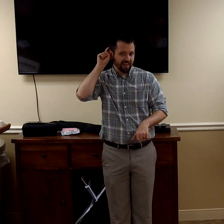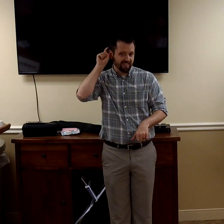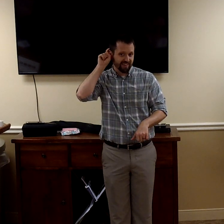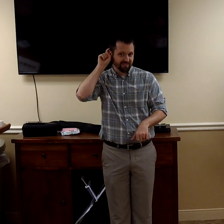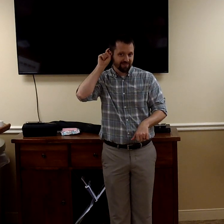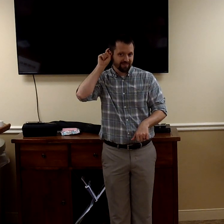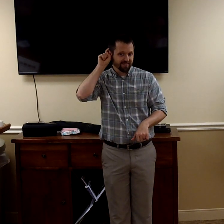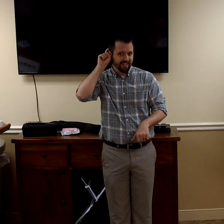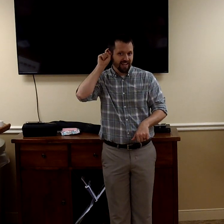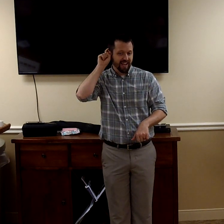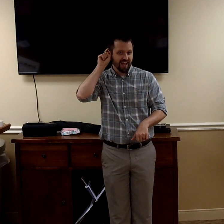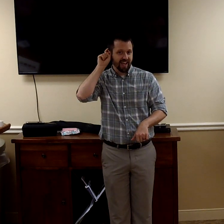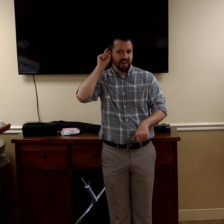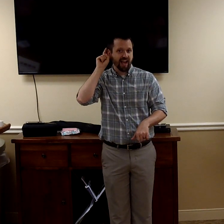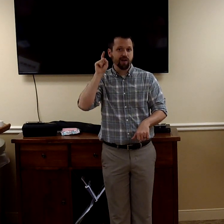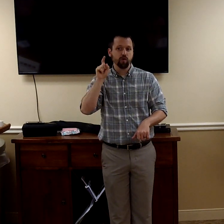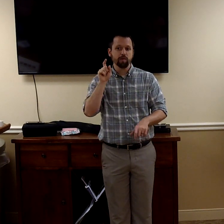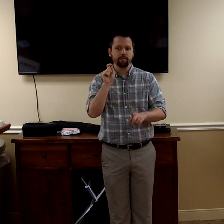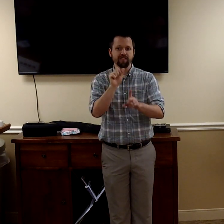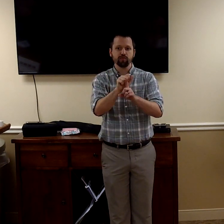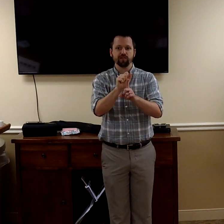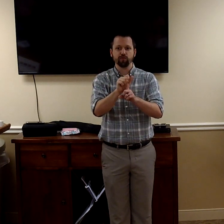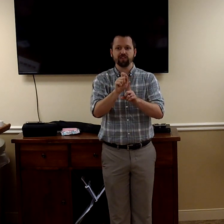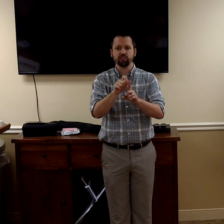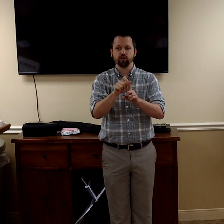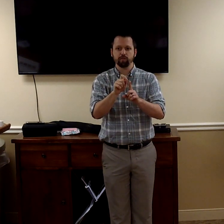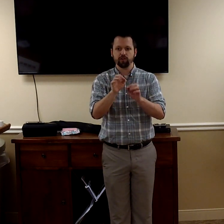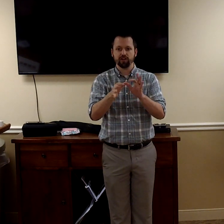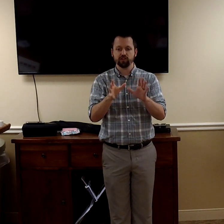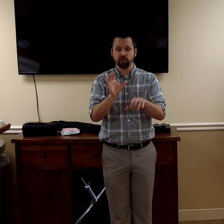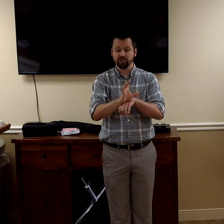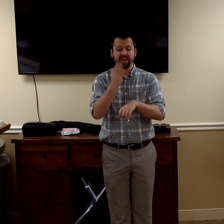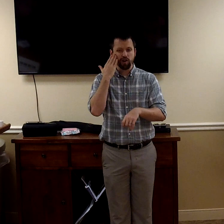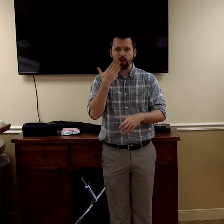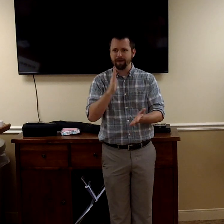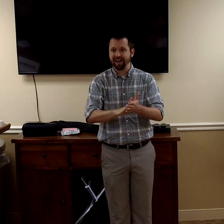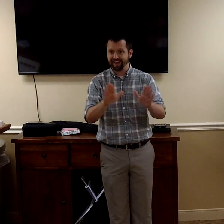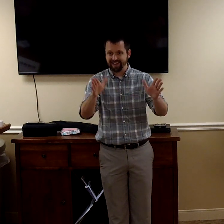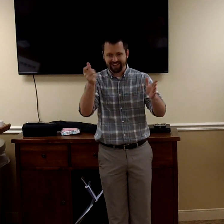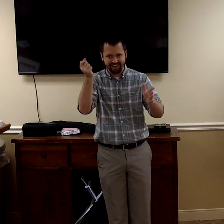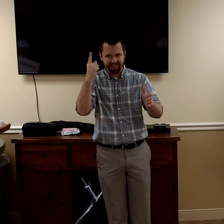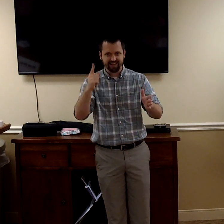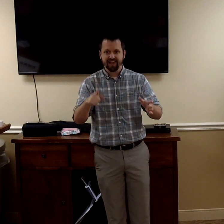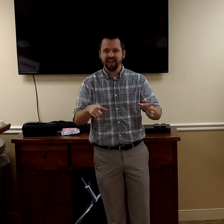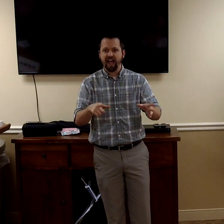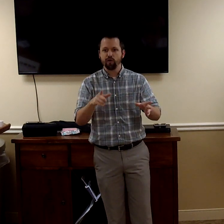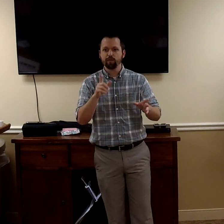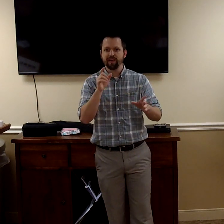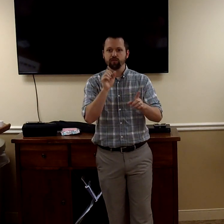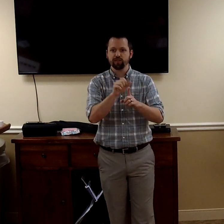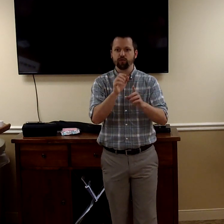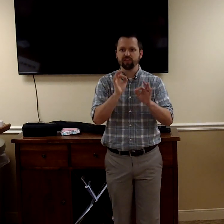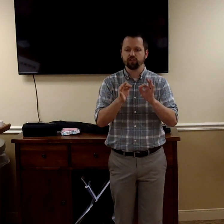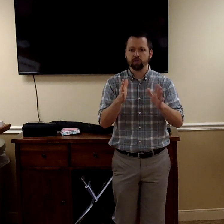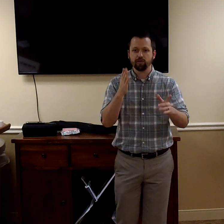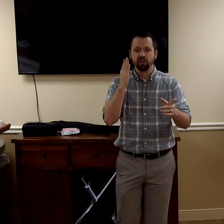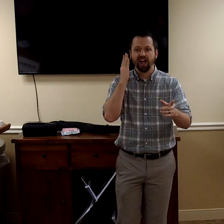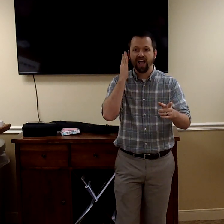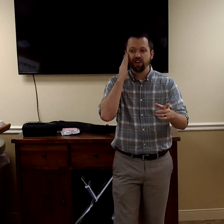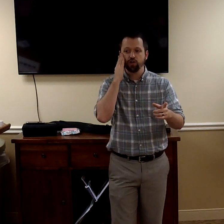in, and I would mess with the voice interpreter in church because I know I'm bad. I get it. I would mess with the voice interpreter, and I knew if